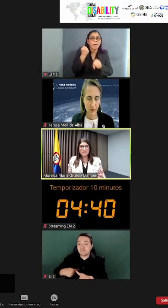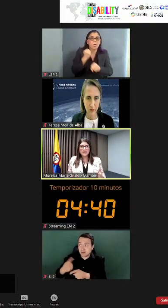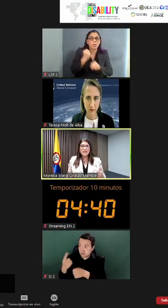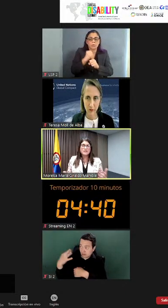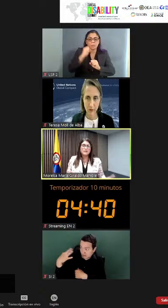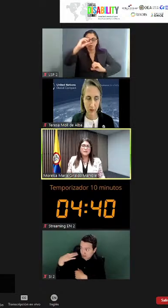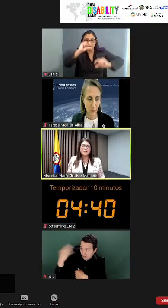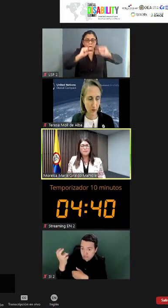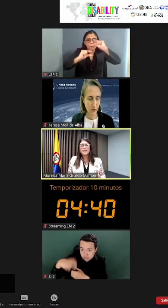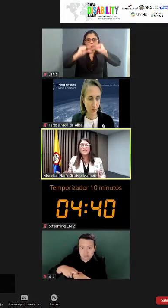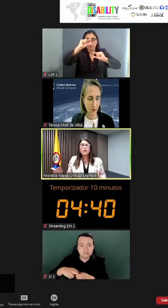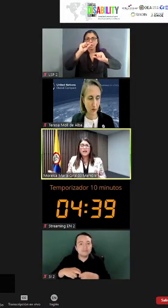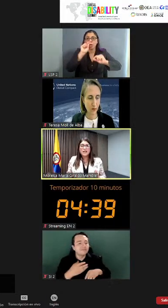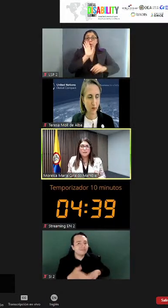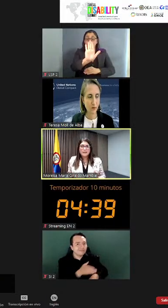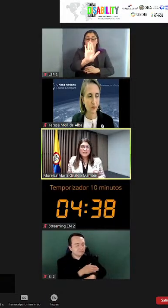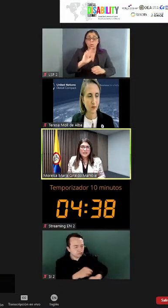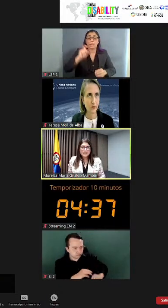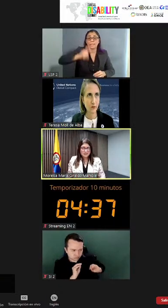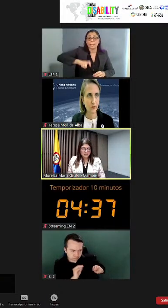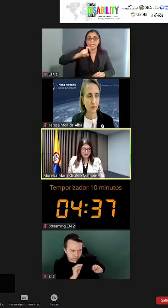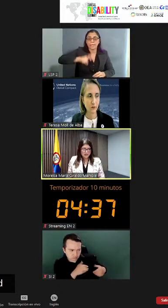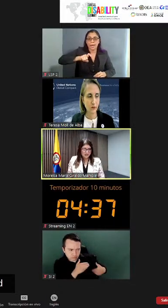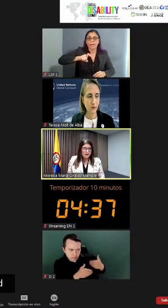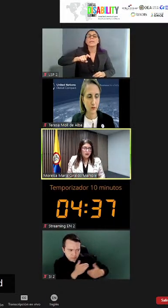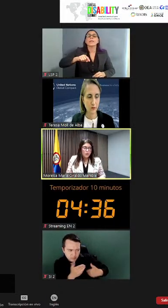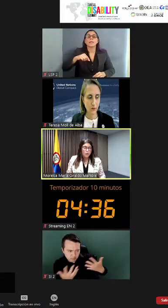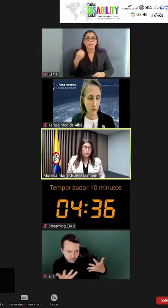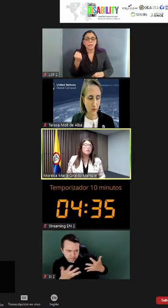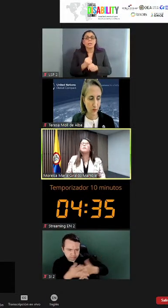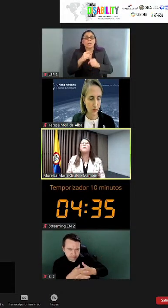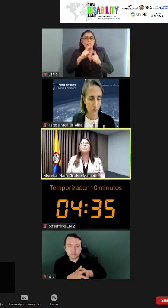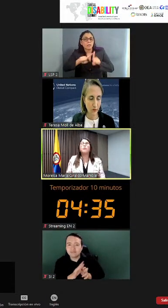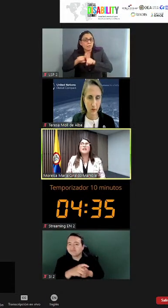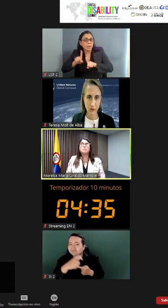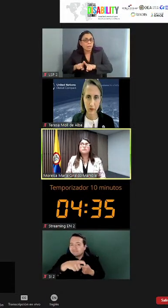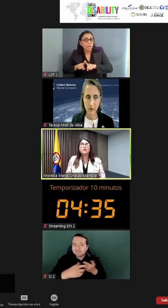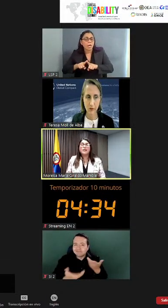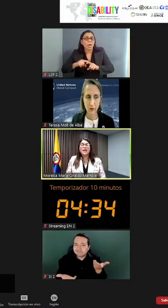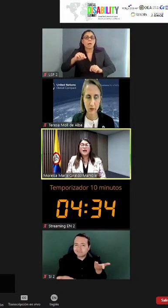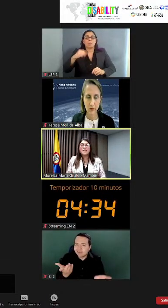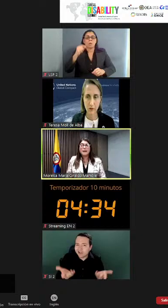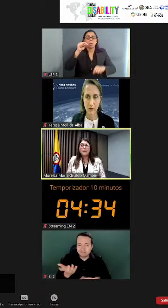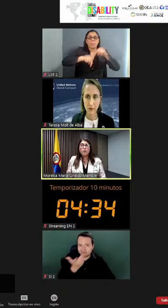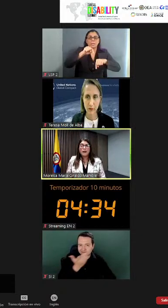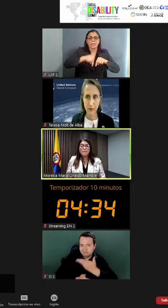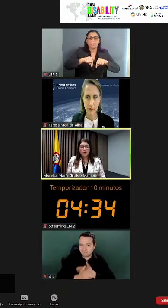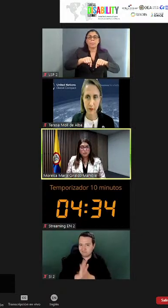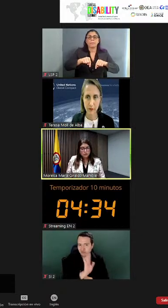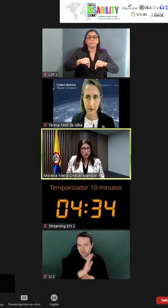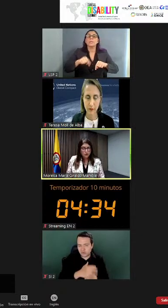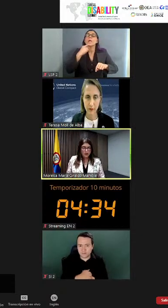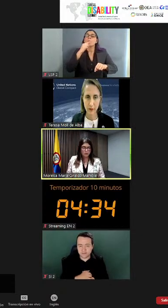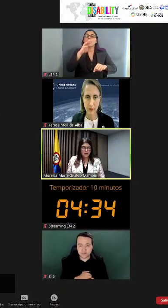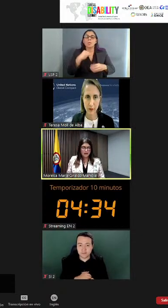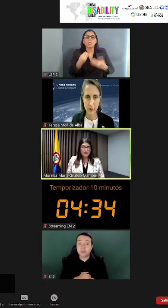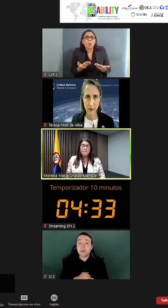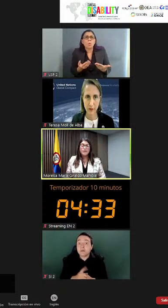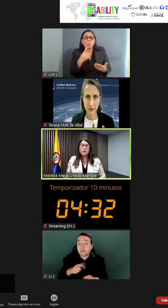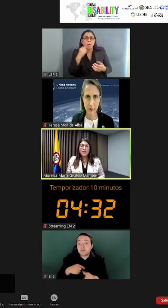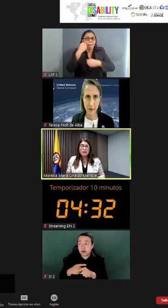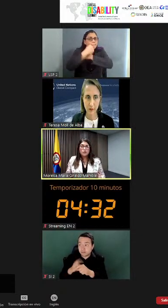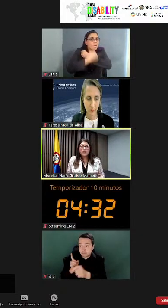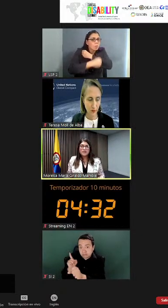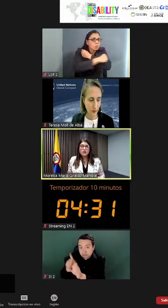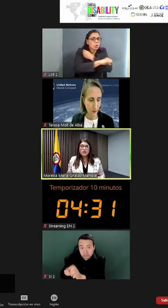workplaces that will be adjusted to their needs depending on the disabilities they have the possibility